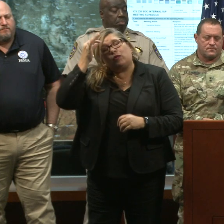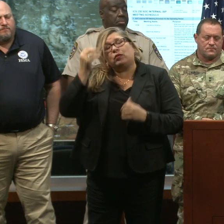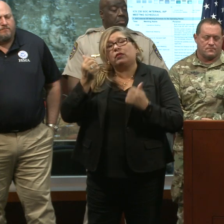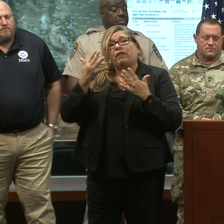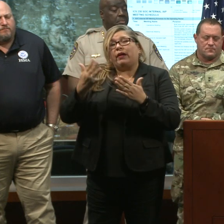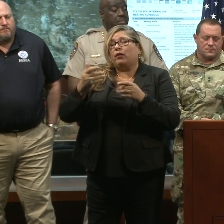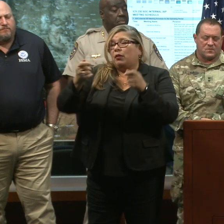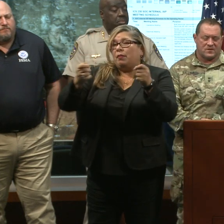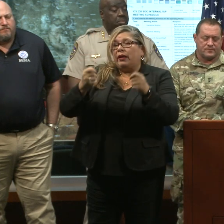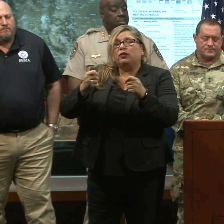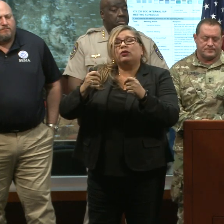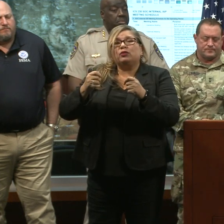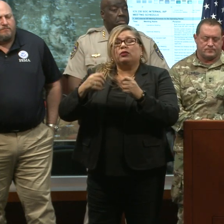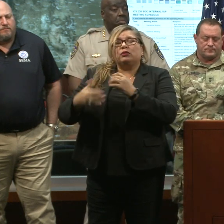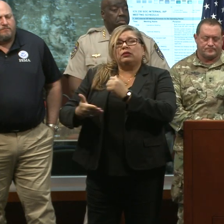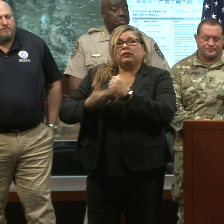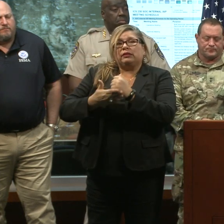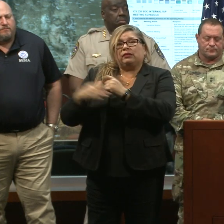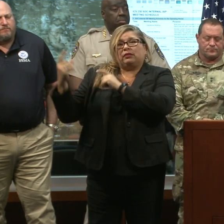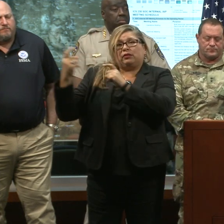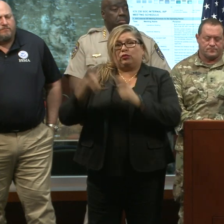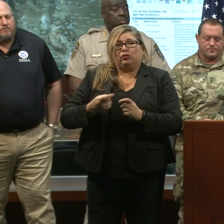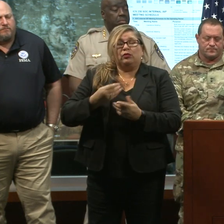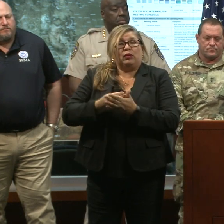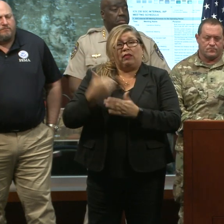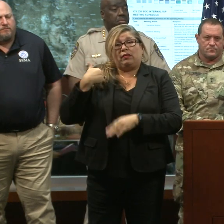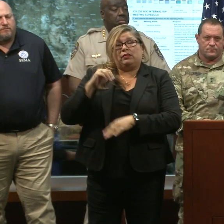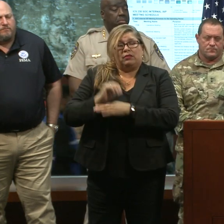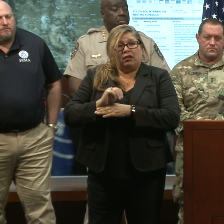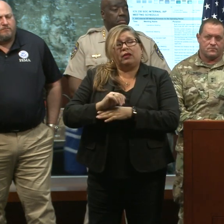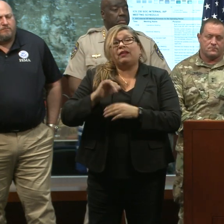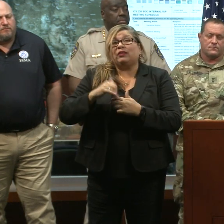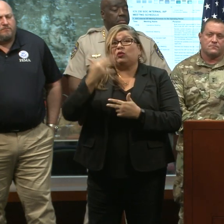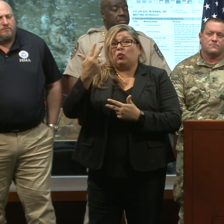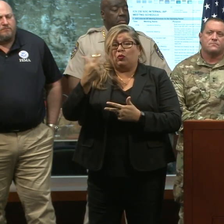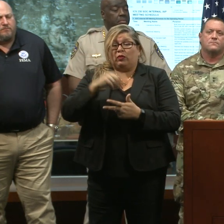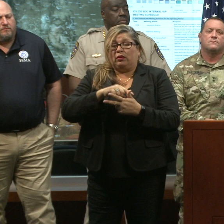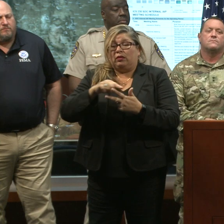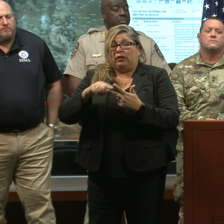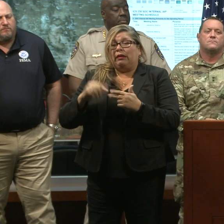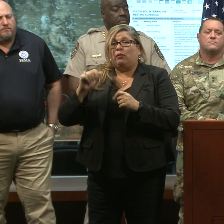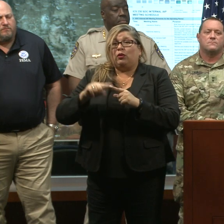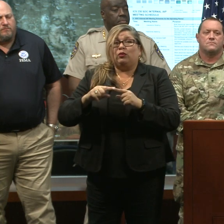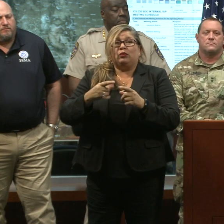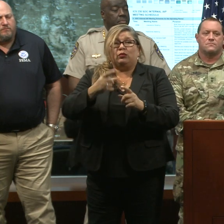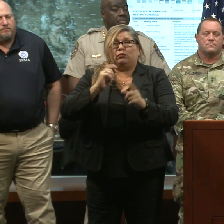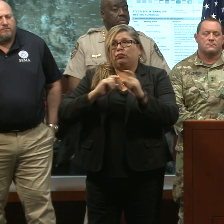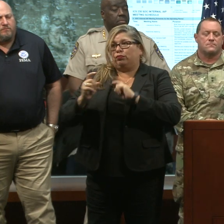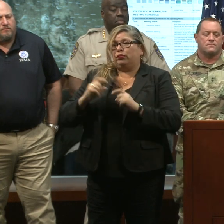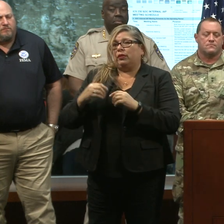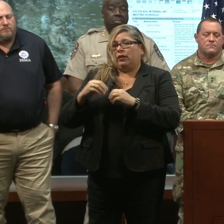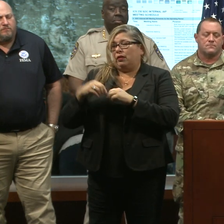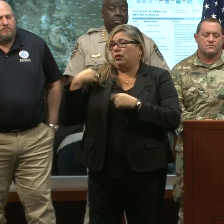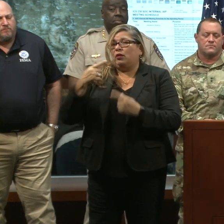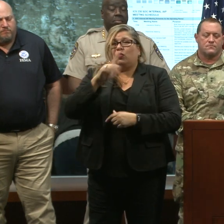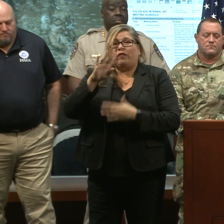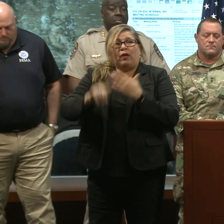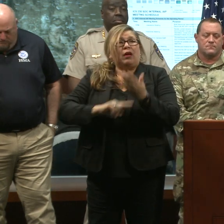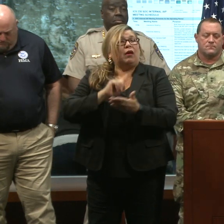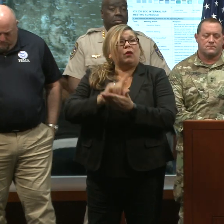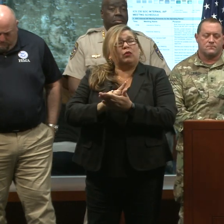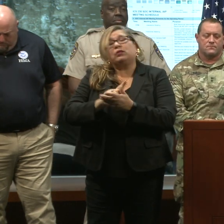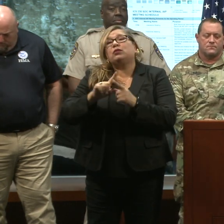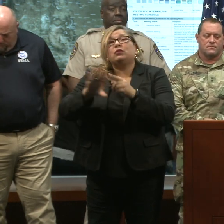management assistance grant last night. That's three that we were able to obtain over the last 24 hours to